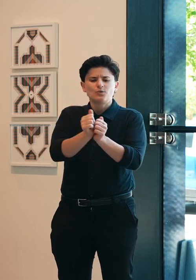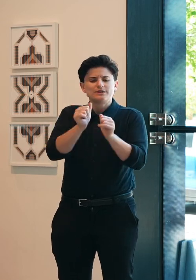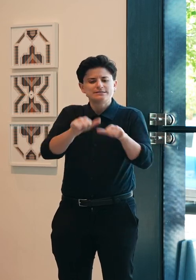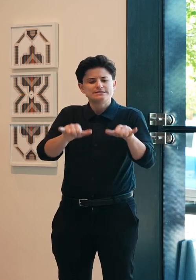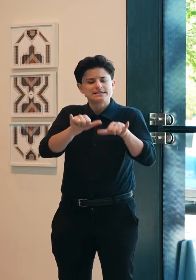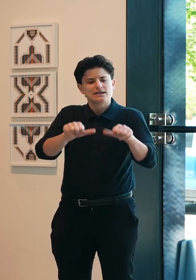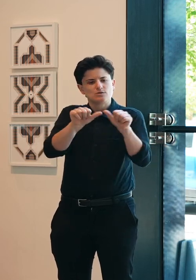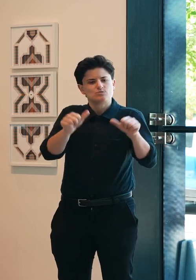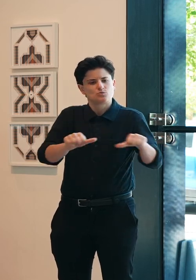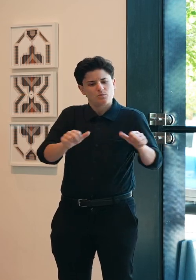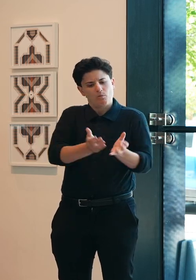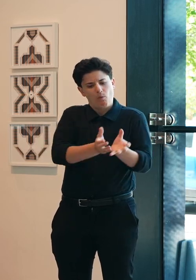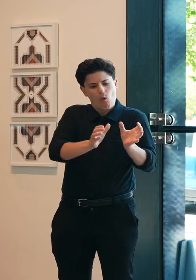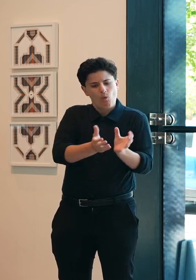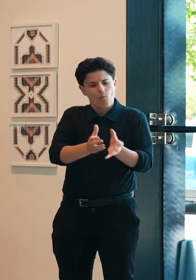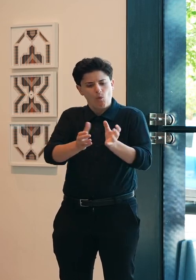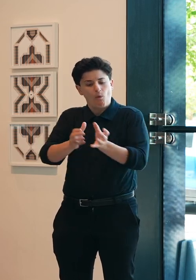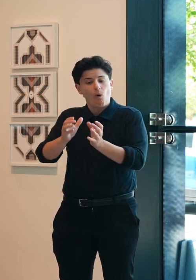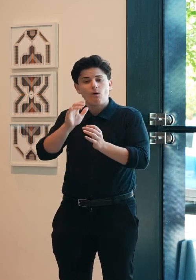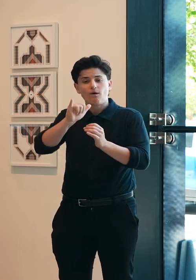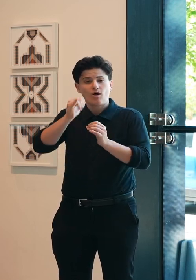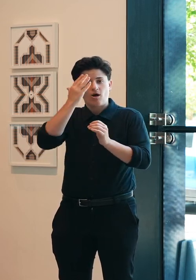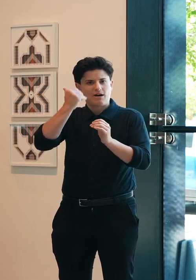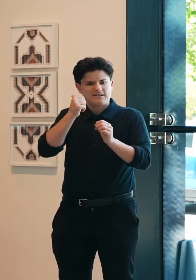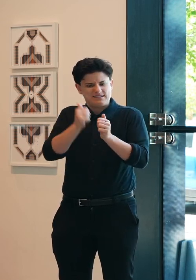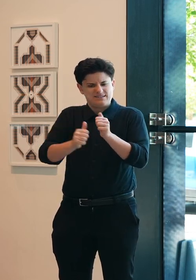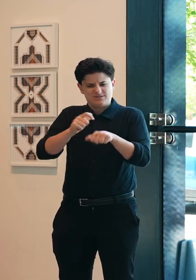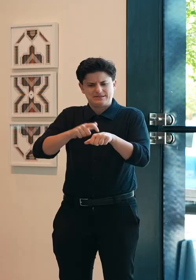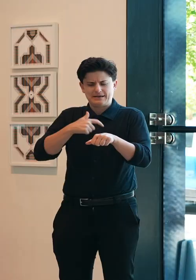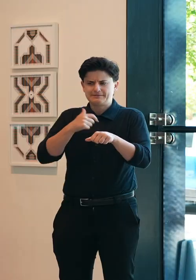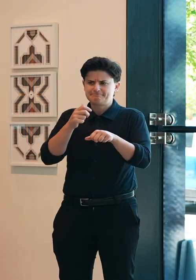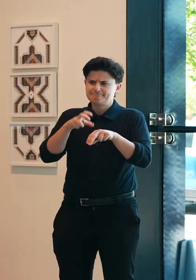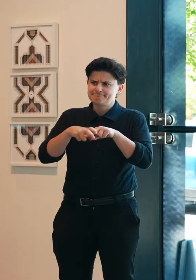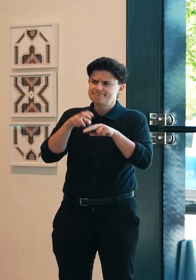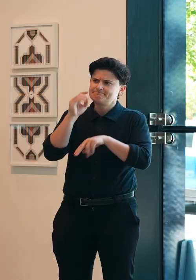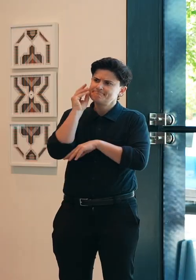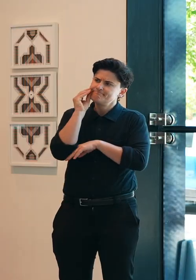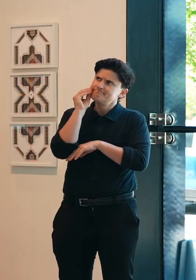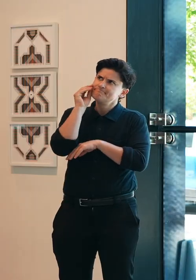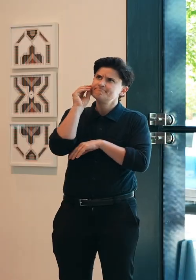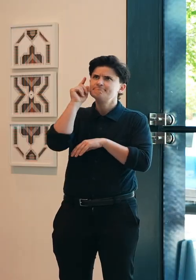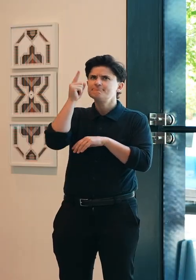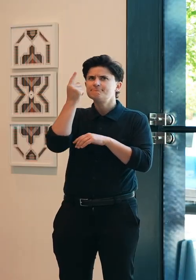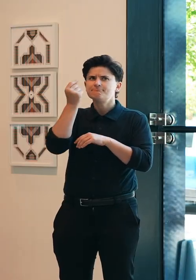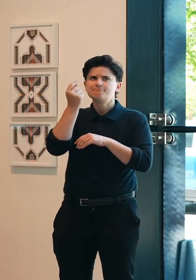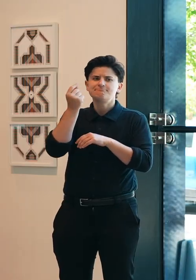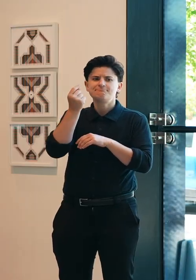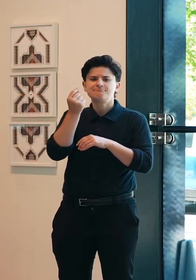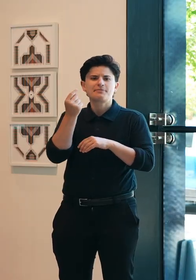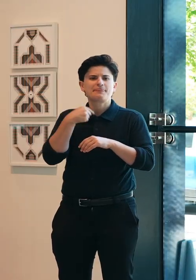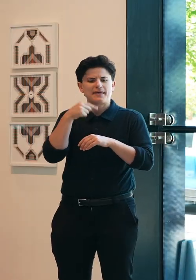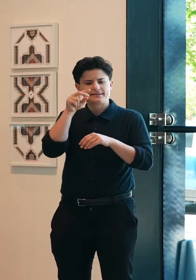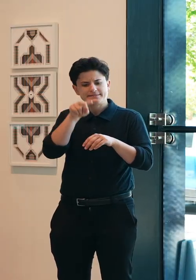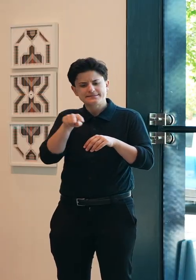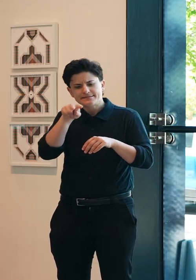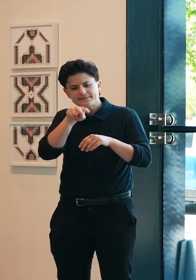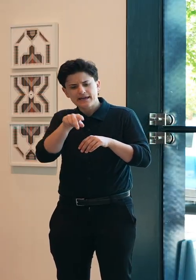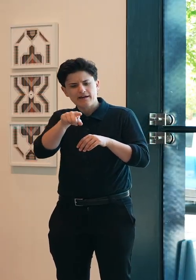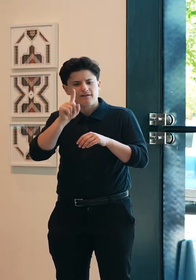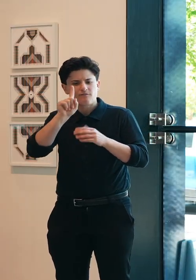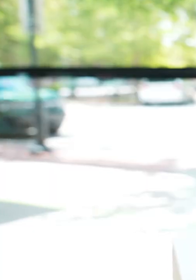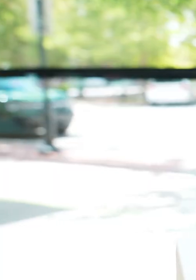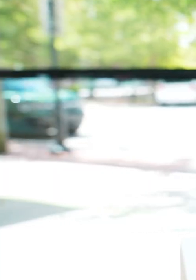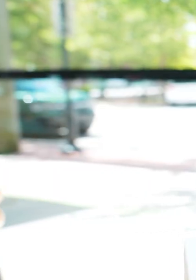of why each time I kind of sit there and try to figure out, well, I'll stare at it for hours